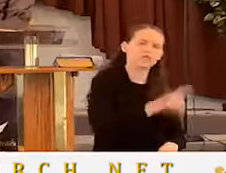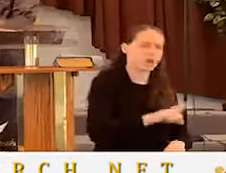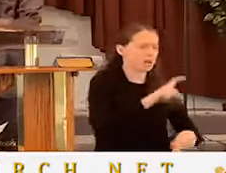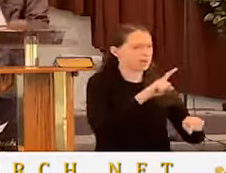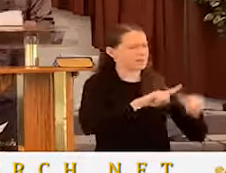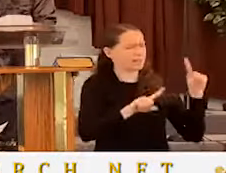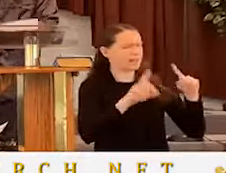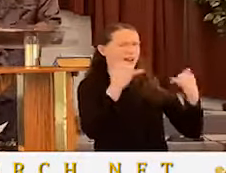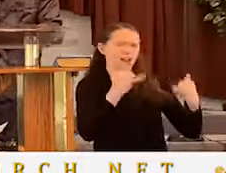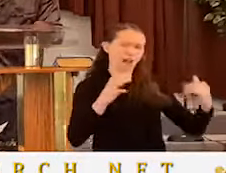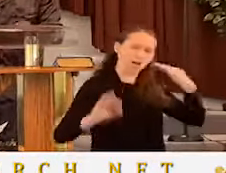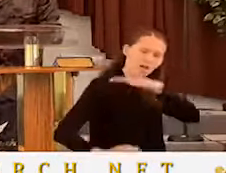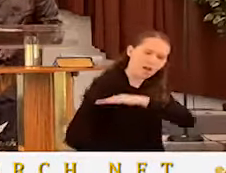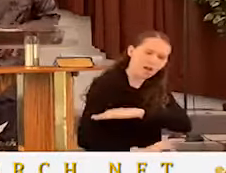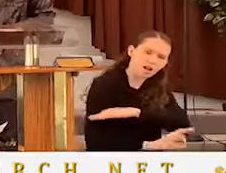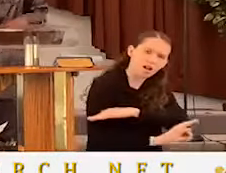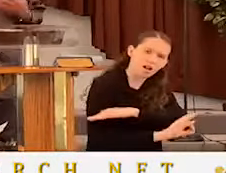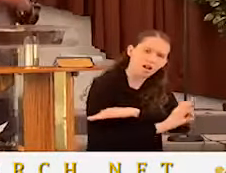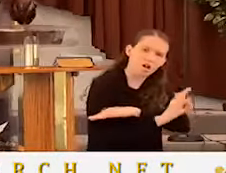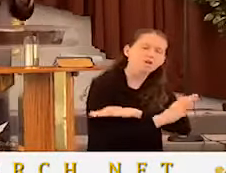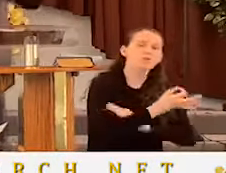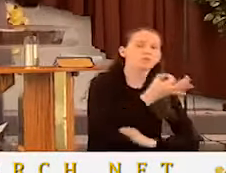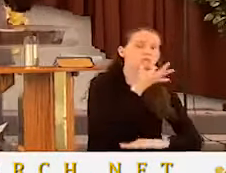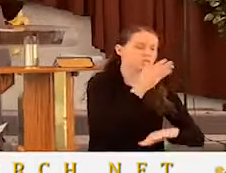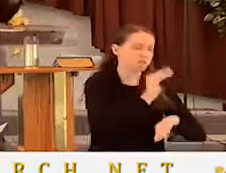night is almost gone.